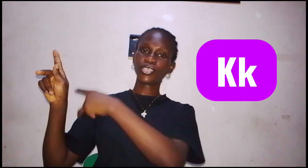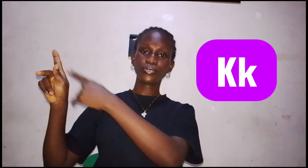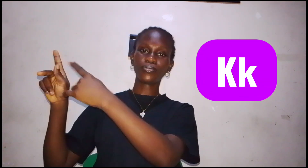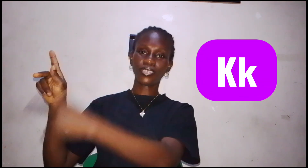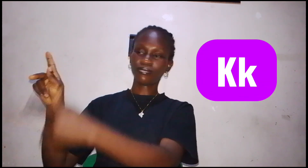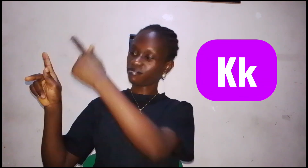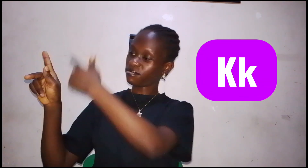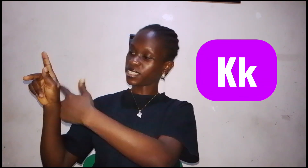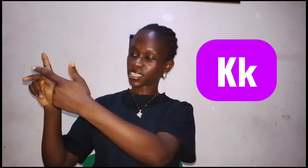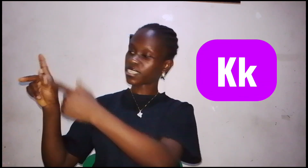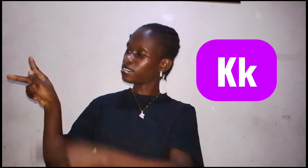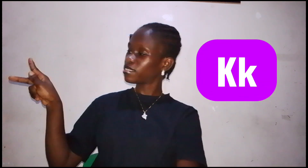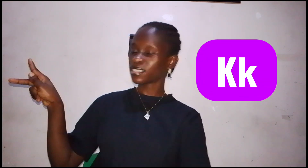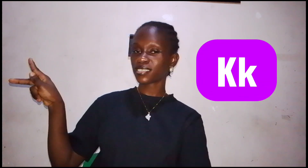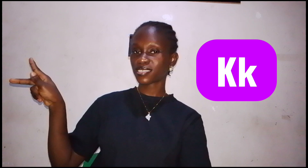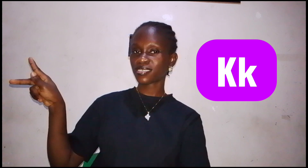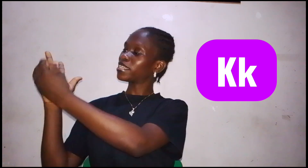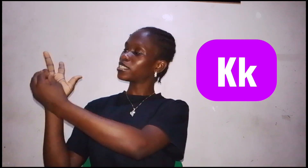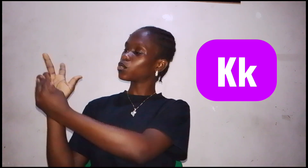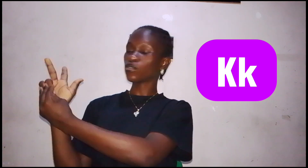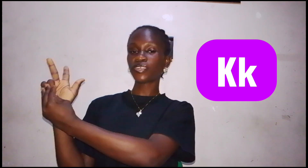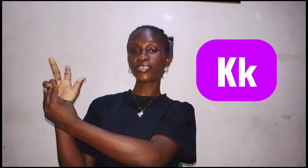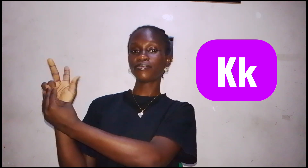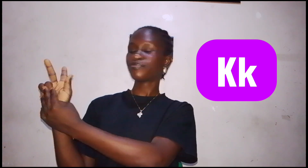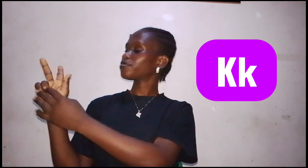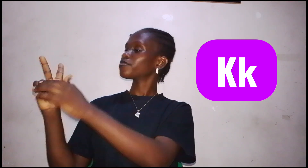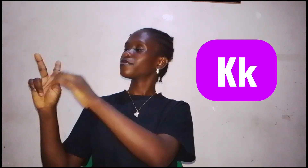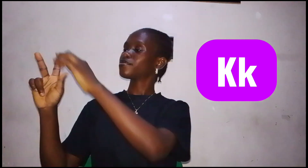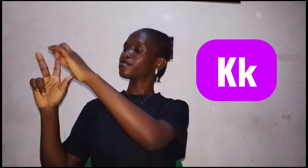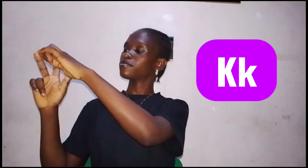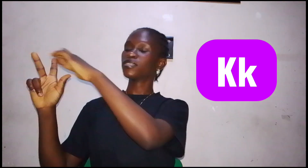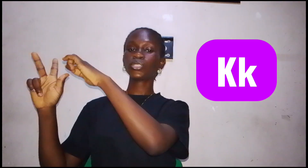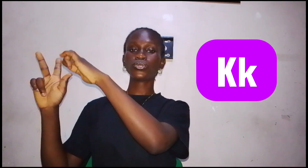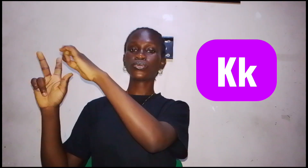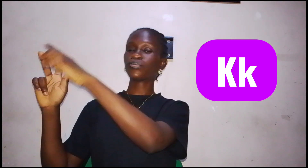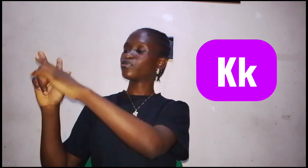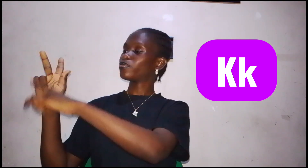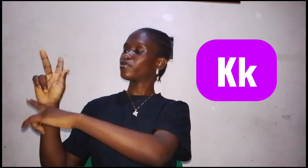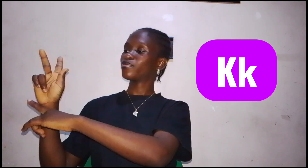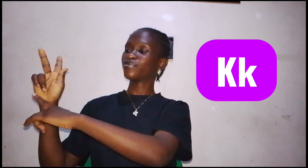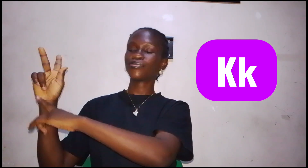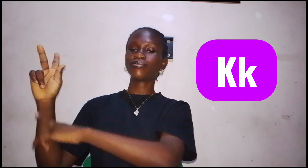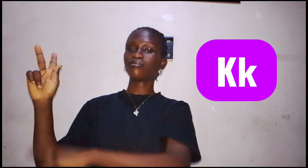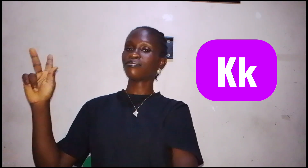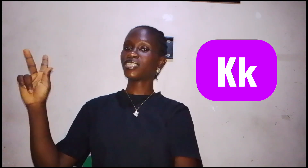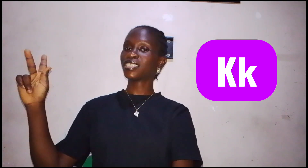giving you the letter K like this. Bend this over, these 2, bring